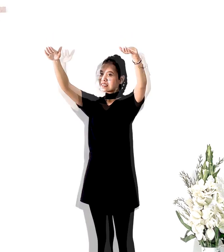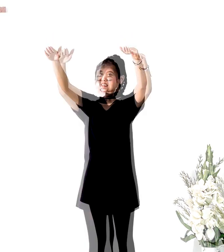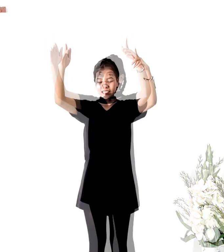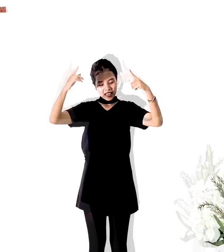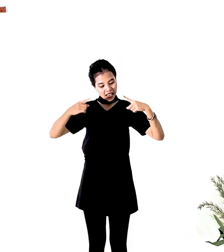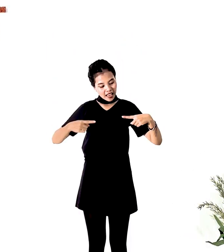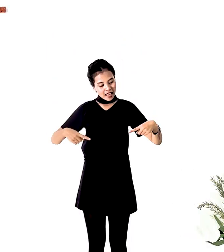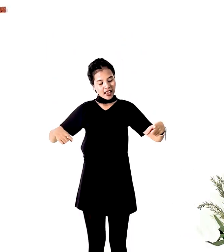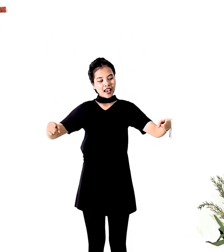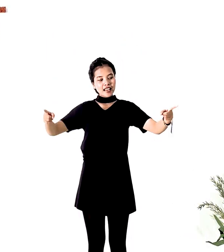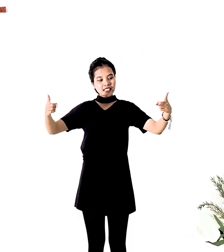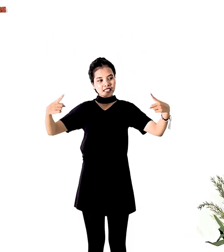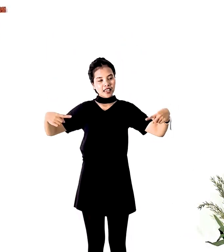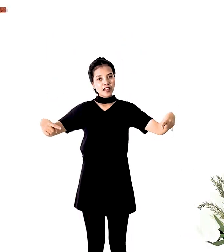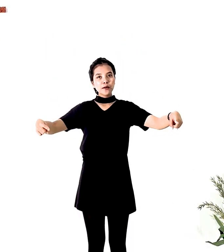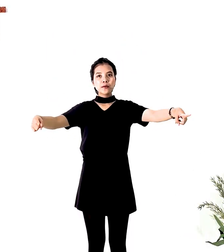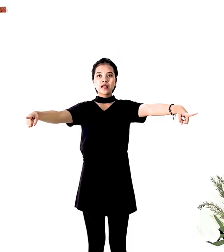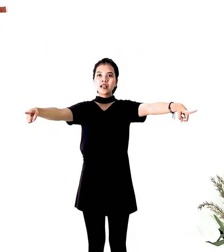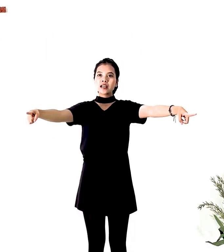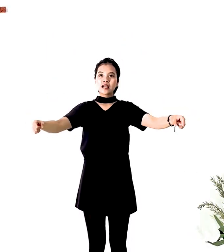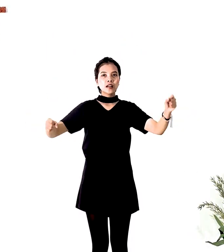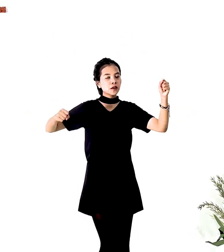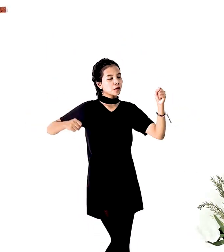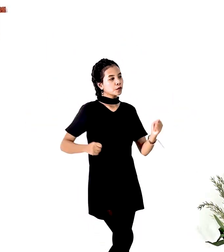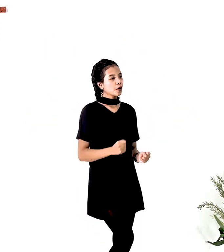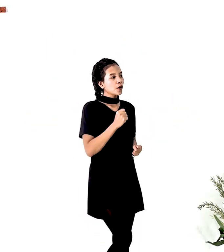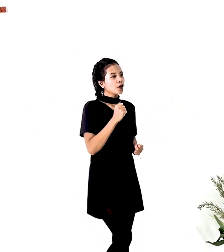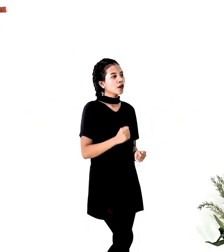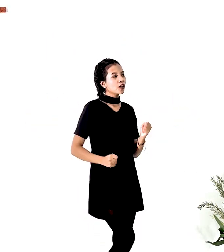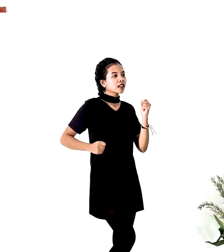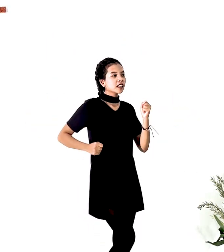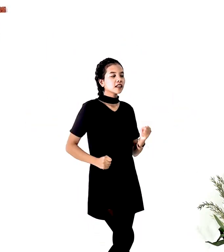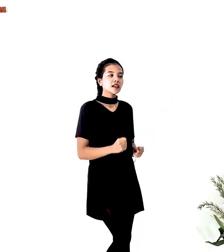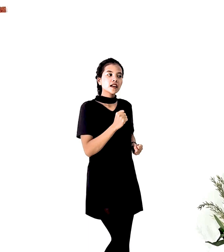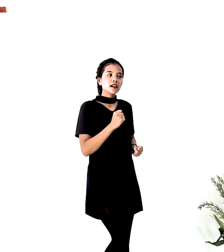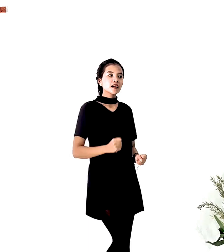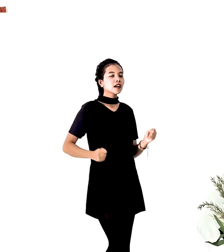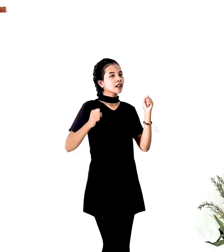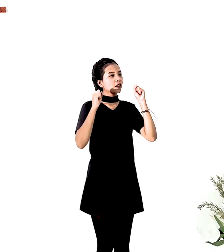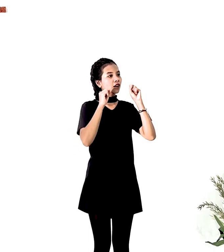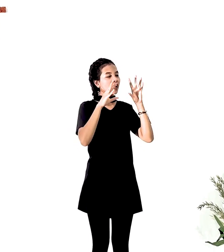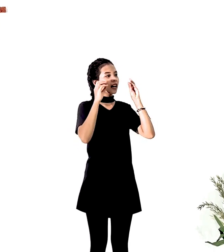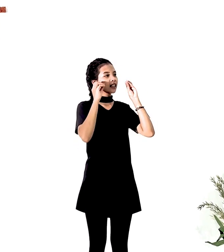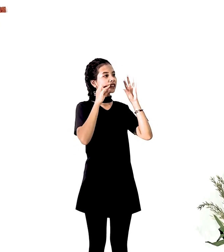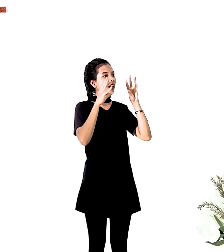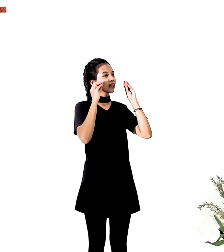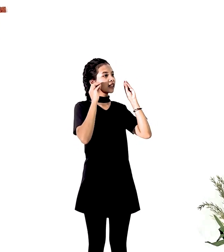As they were walking along and talking